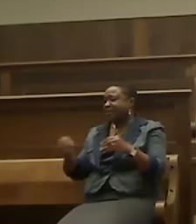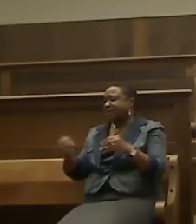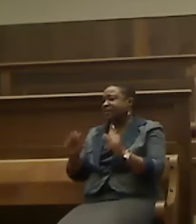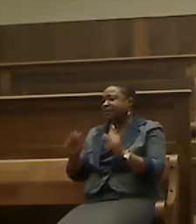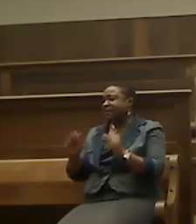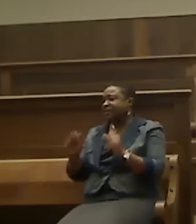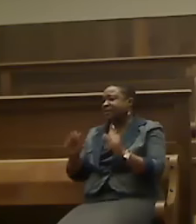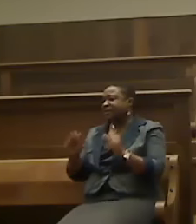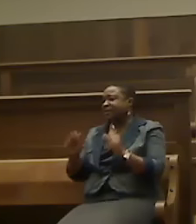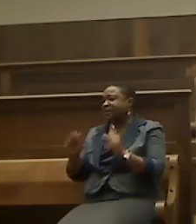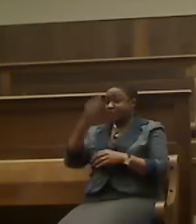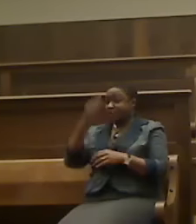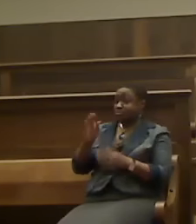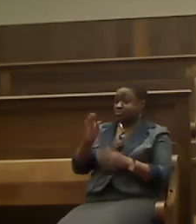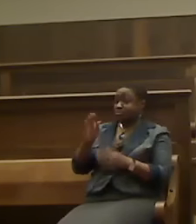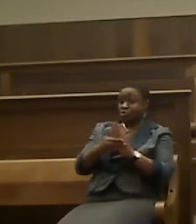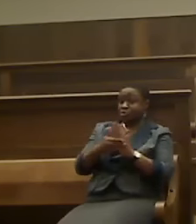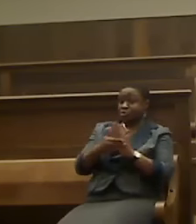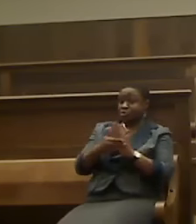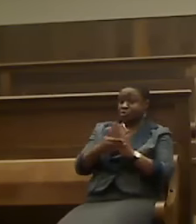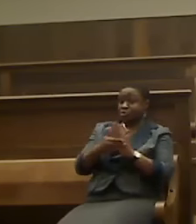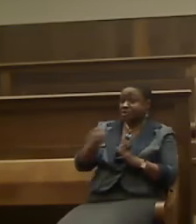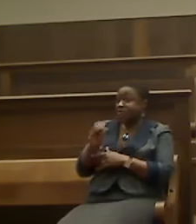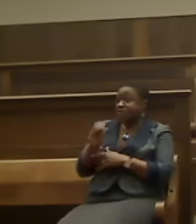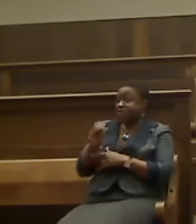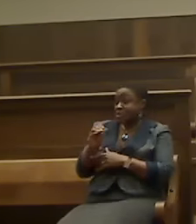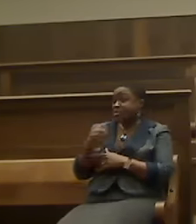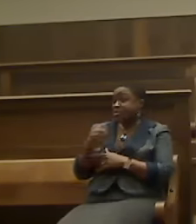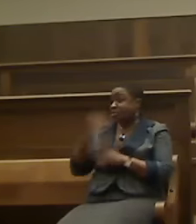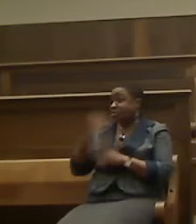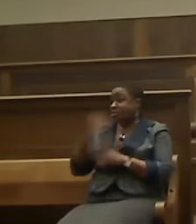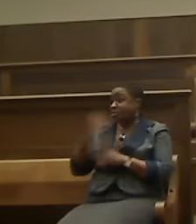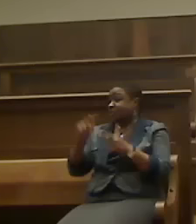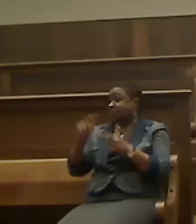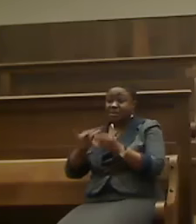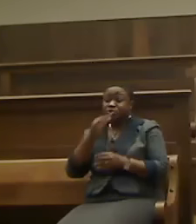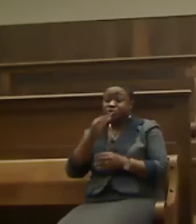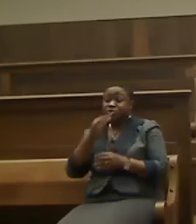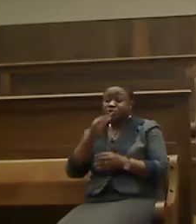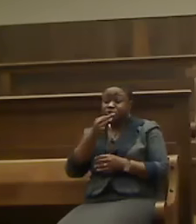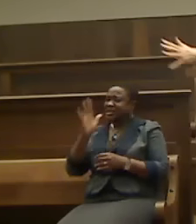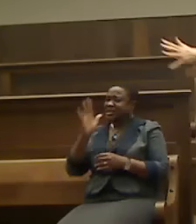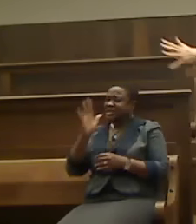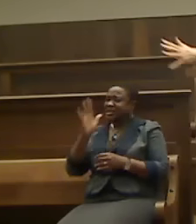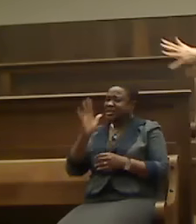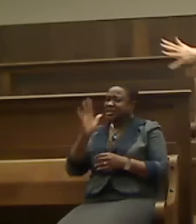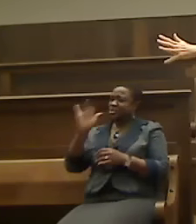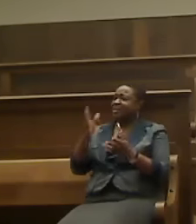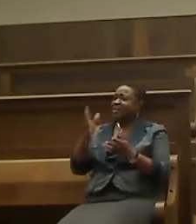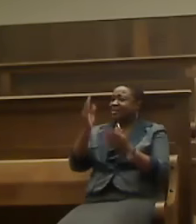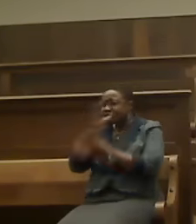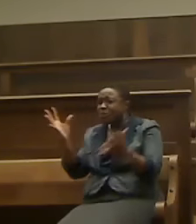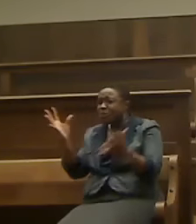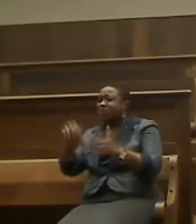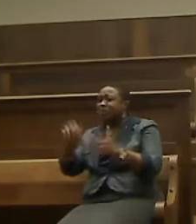brands right now are removing GMOs. We expect to hear that soon, and that will inform the rest